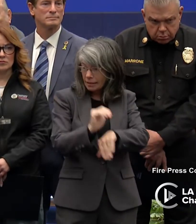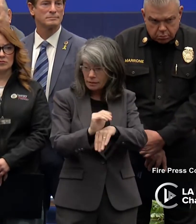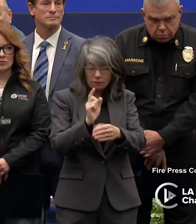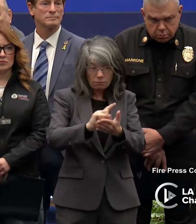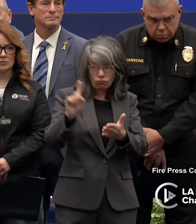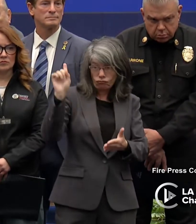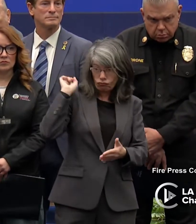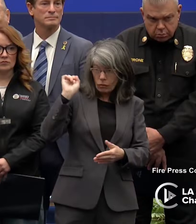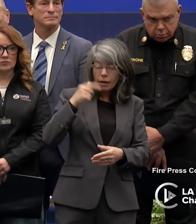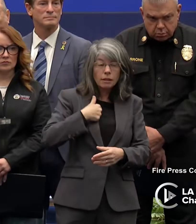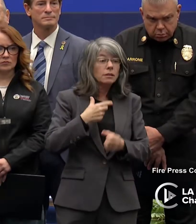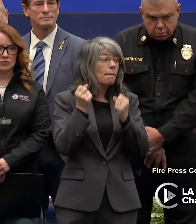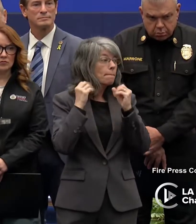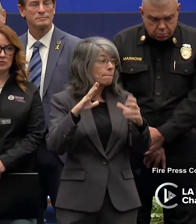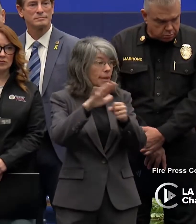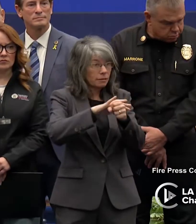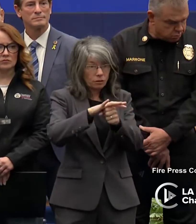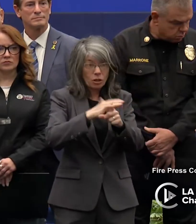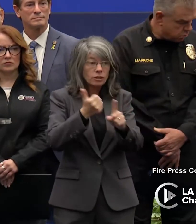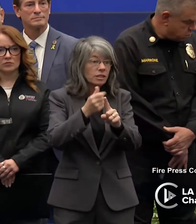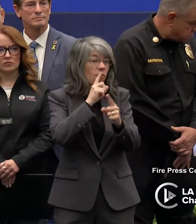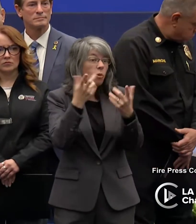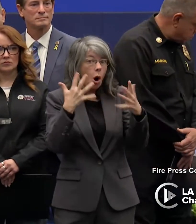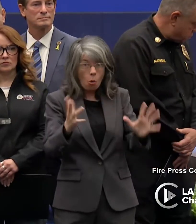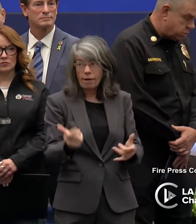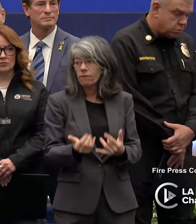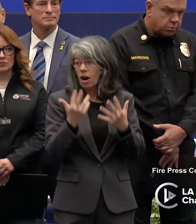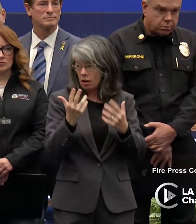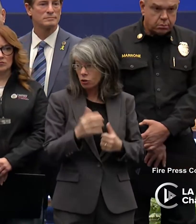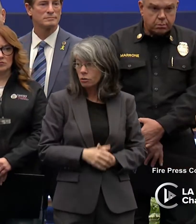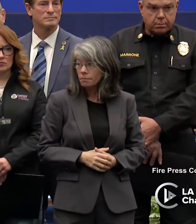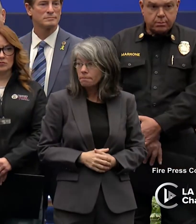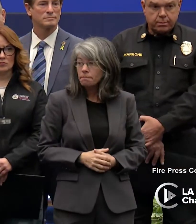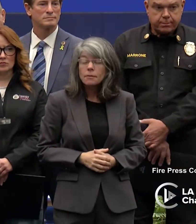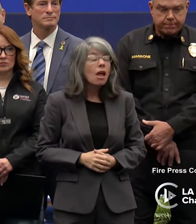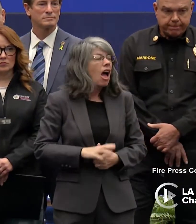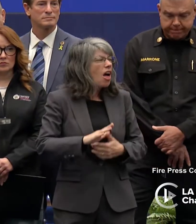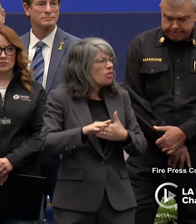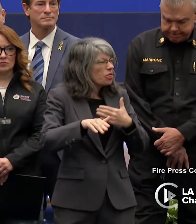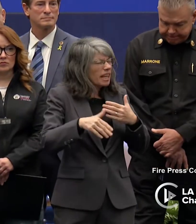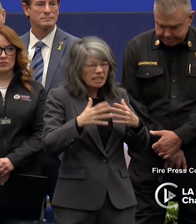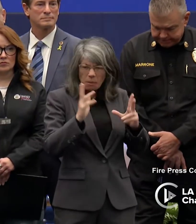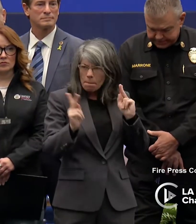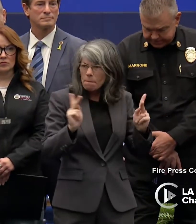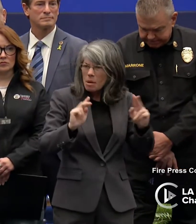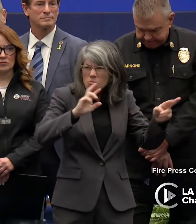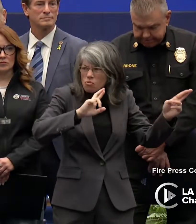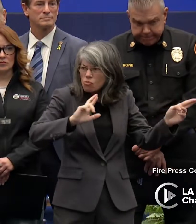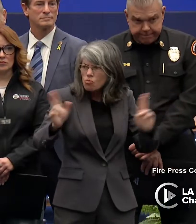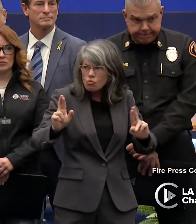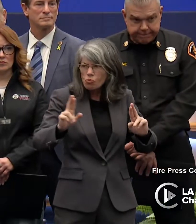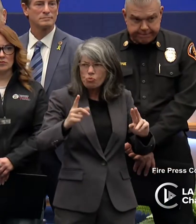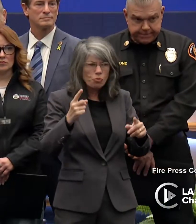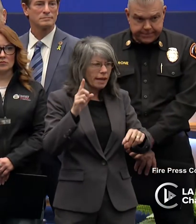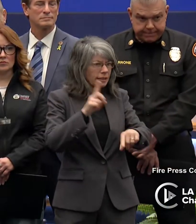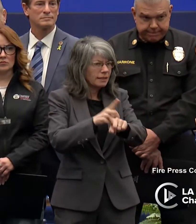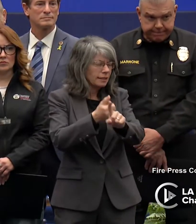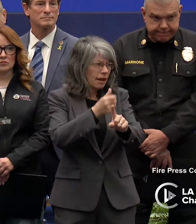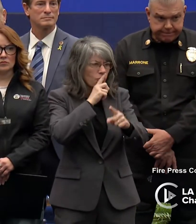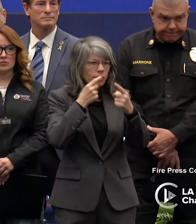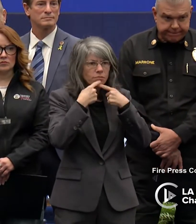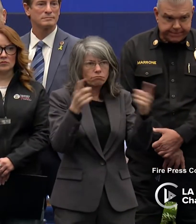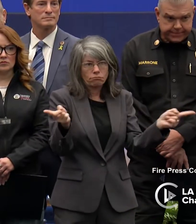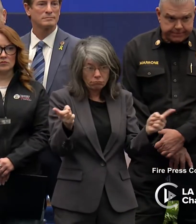their strongest, many neighborhoods, as you know, were already on fire. This all-hands-on-deck alert to off-duty firefighters was issued.